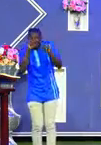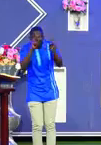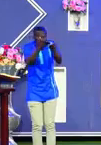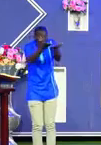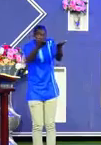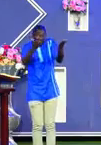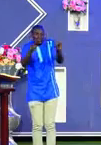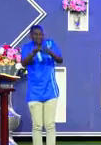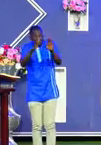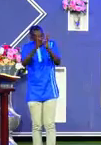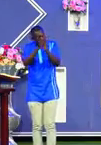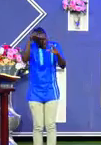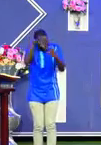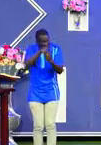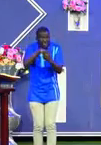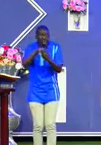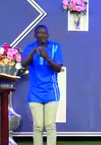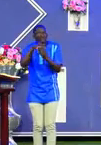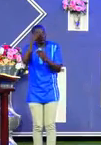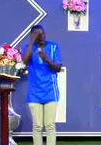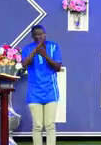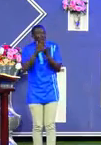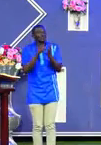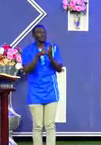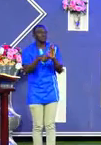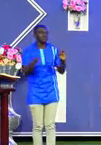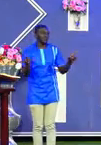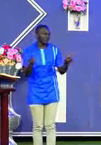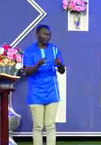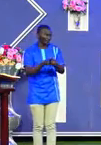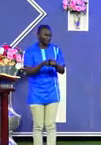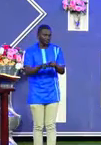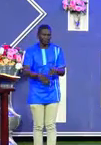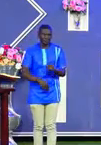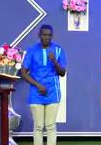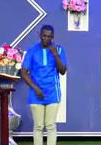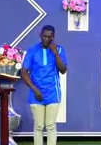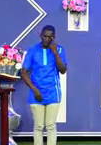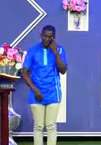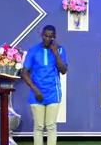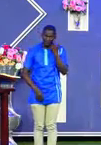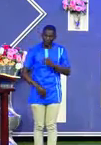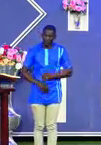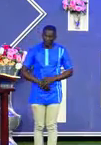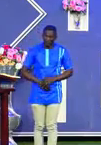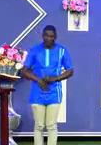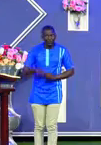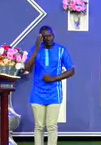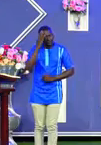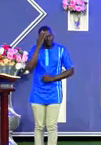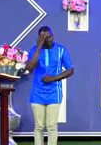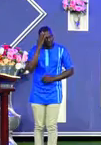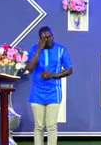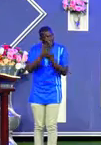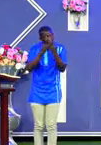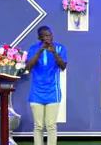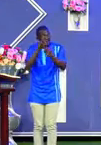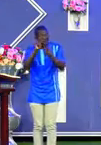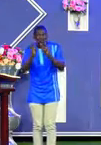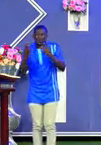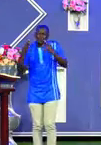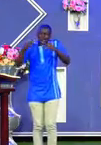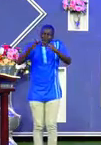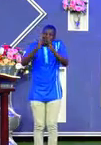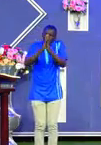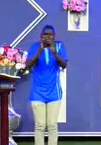kubasabira kubanga ensonga yemu. If there are other sick people, we shall pray for them, for it's the same issue. Mayi waliwo abantu be bakungana okusaba naye nga buli omu